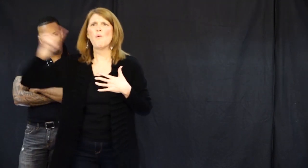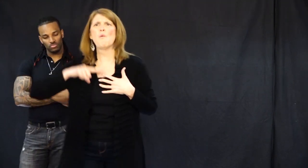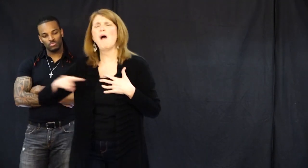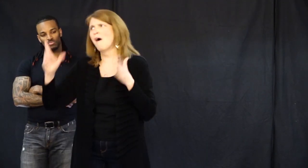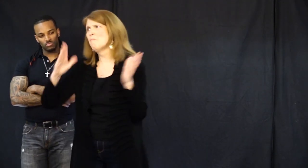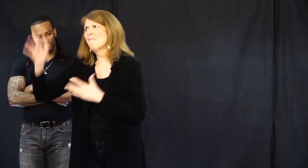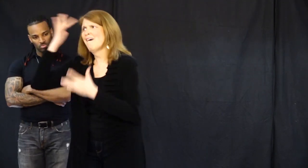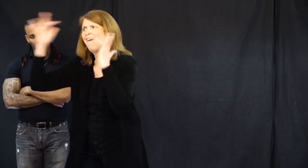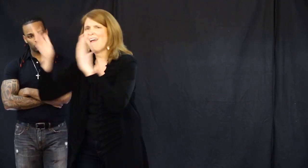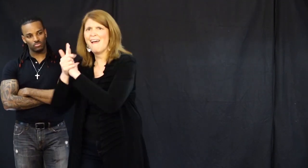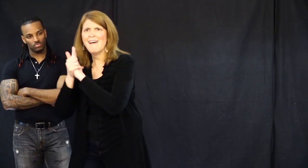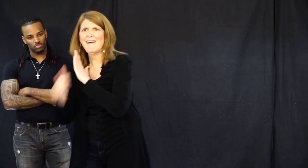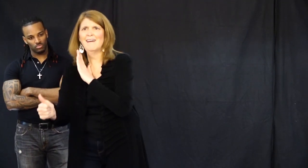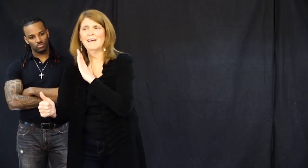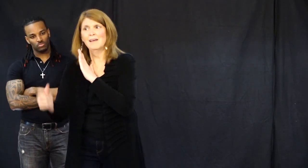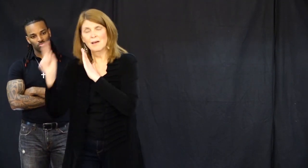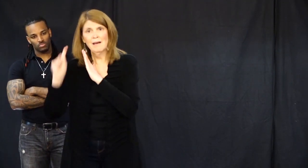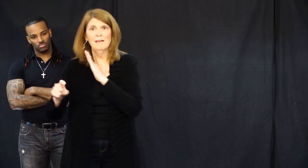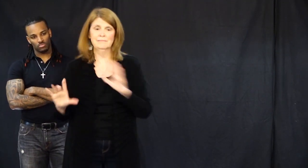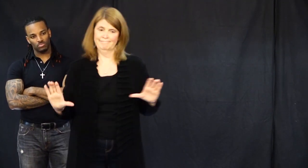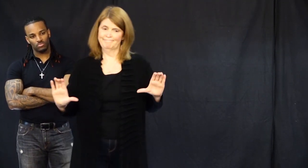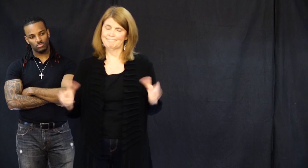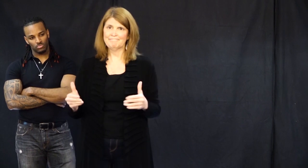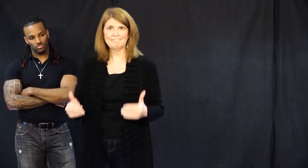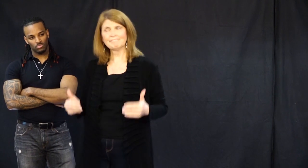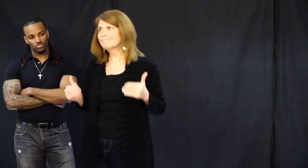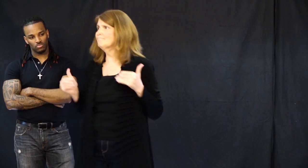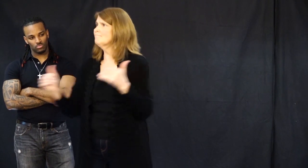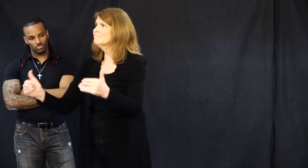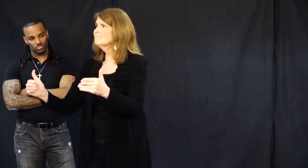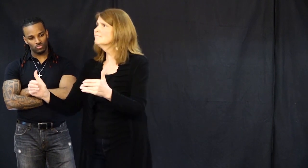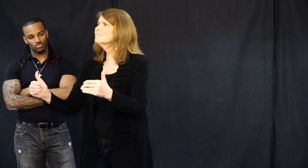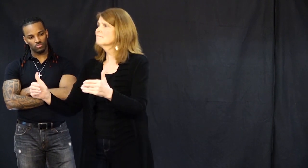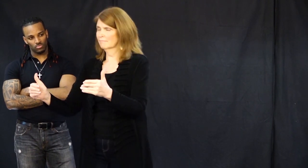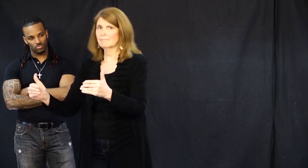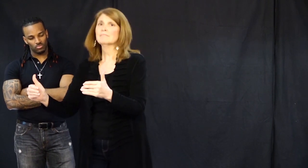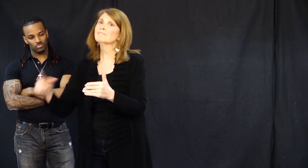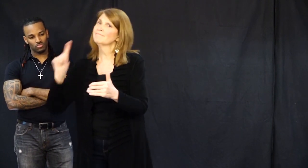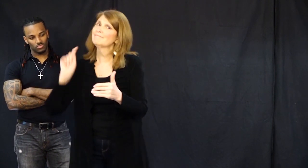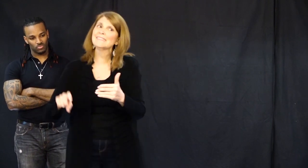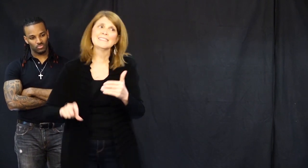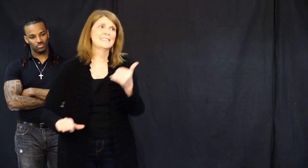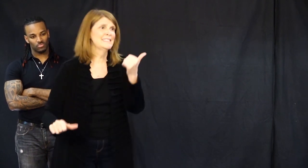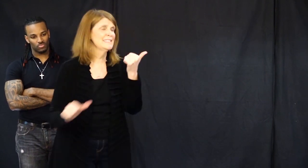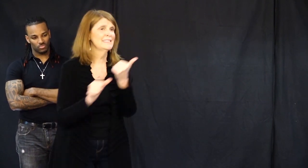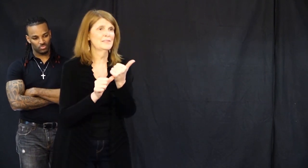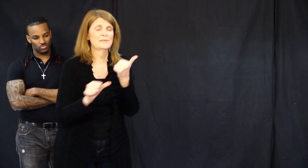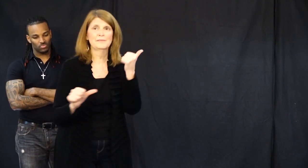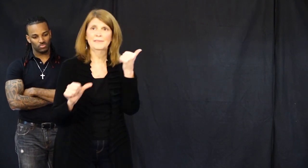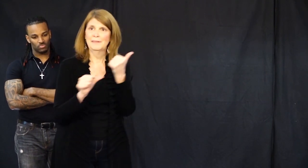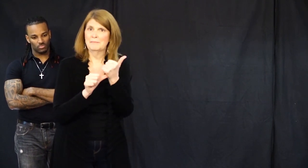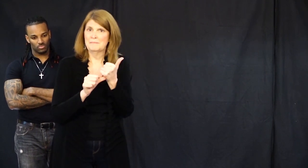outnumbered, outplanned. We gotta make an all-out stand. Hey yo, I'm gonna need a right-hand